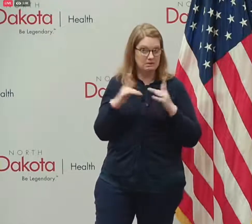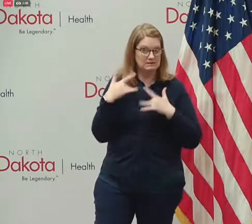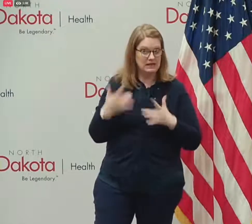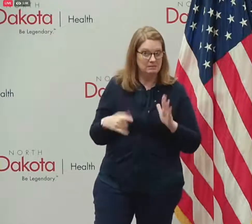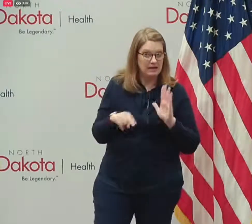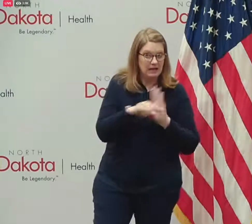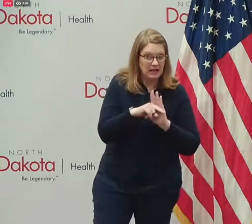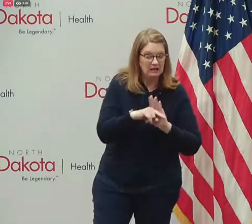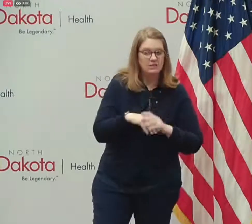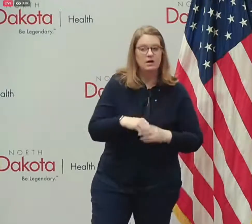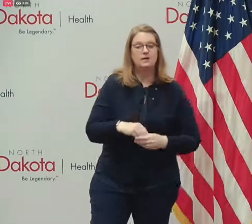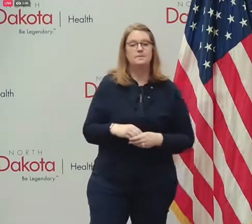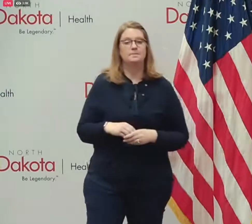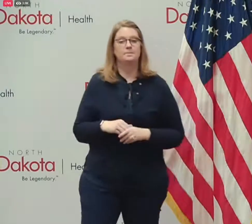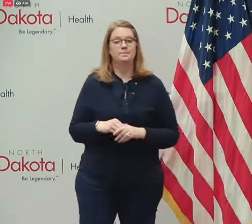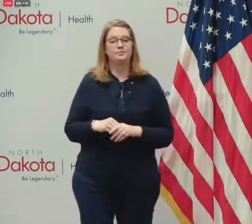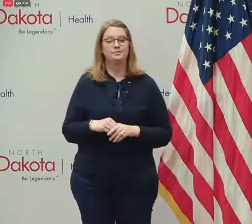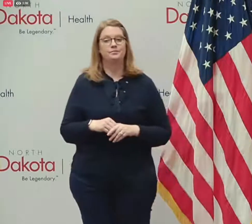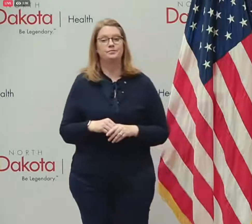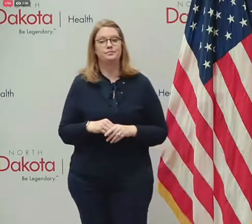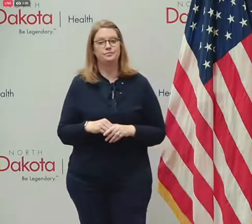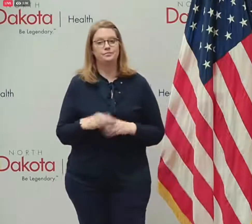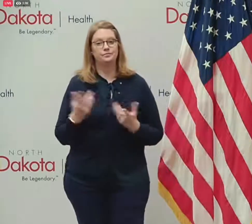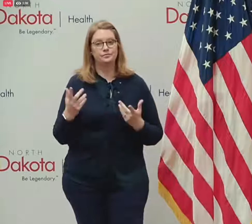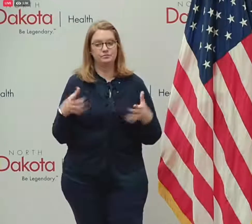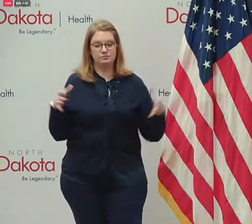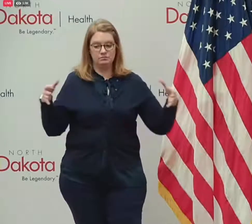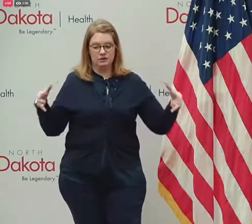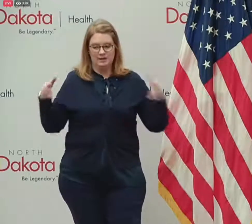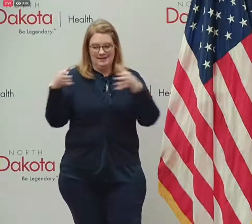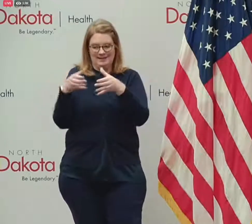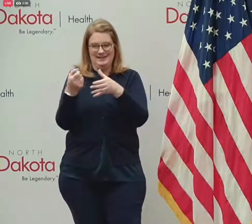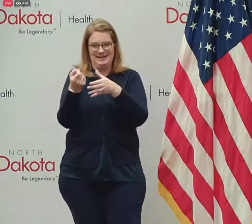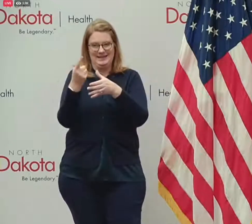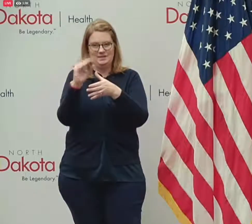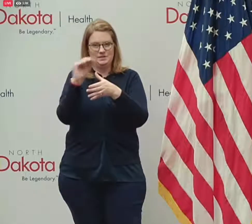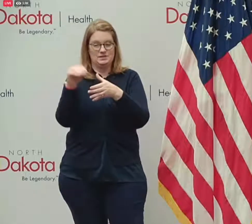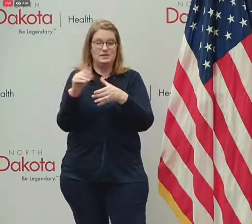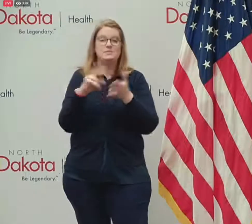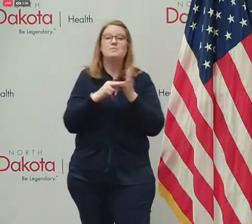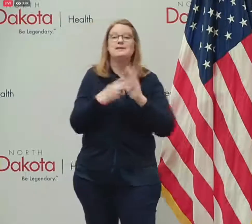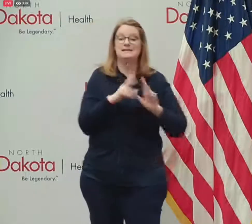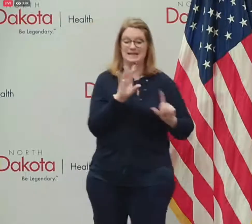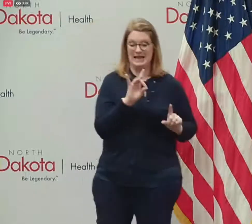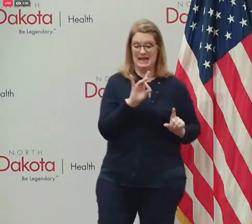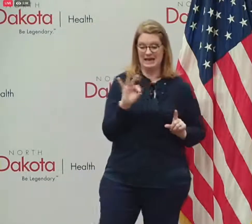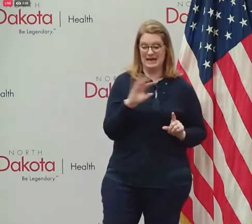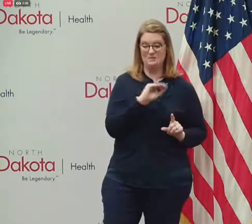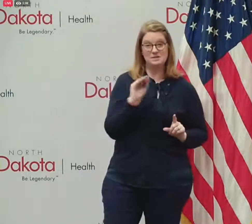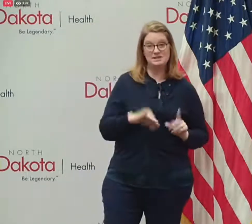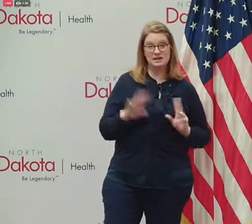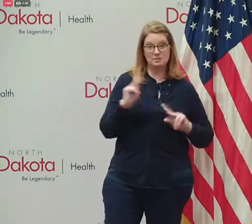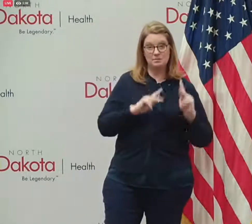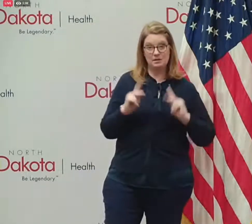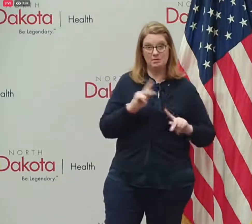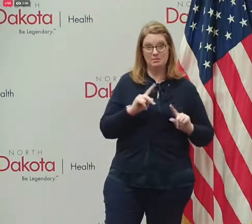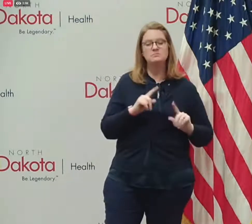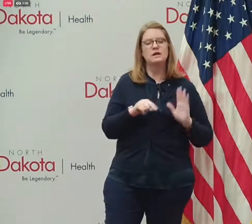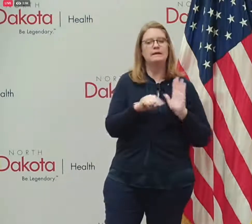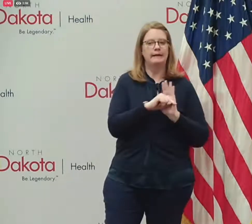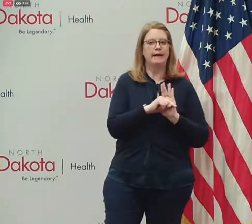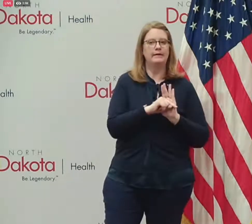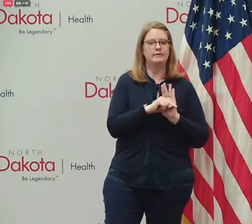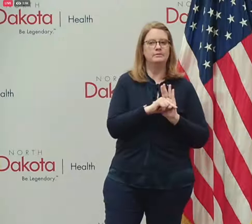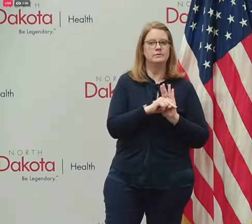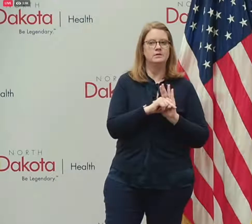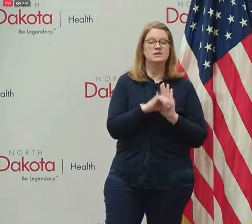at a 11% rate, that means that 89% of the people we have to notify are negative. And so that